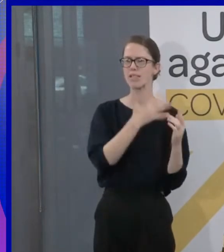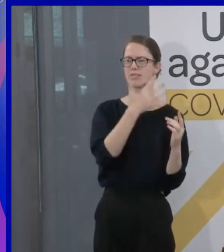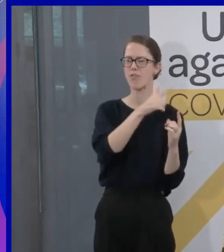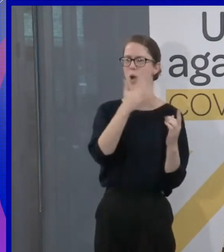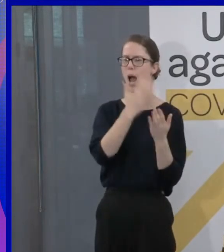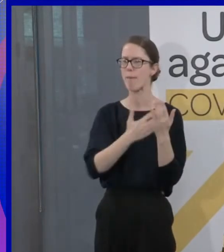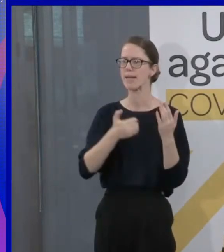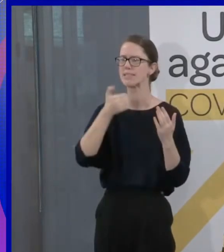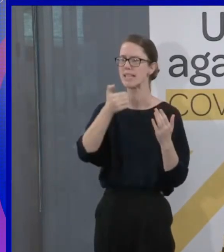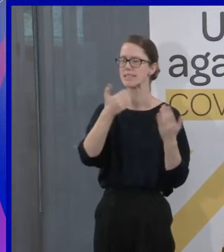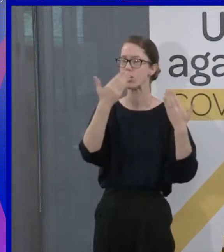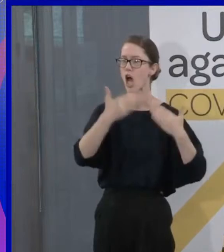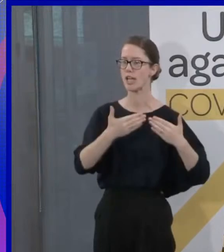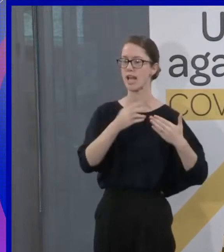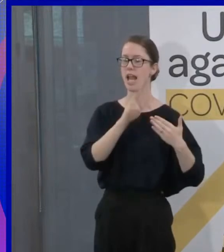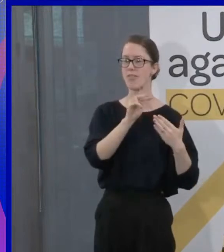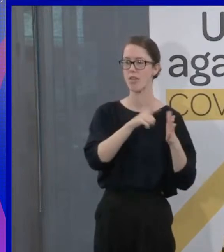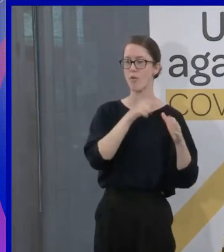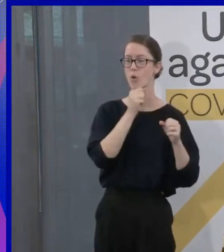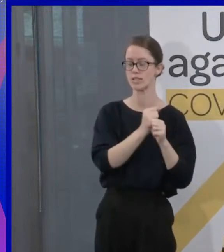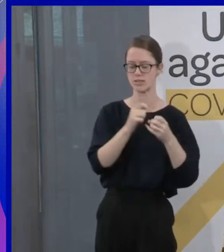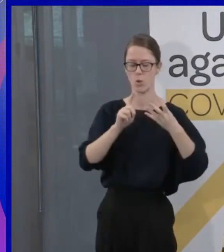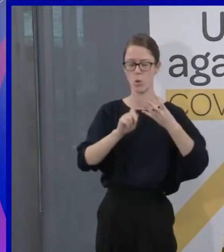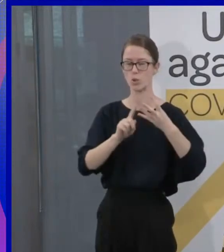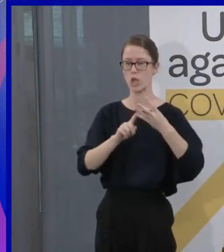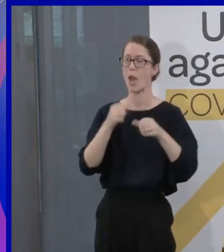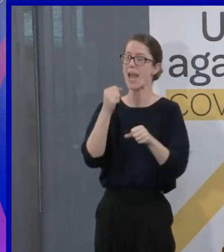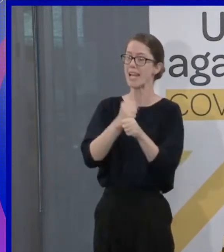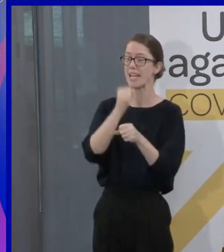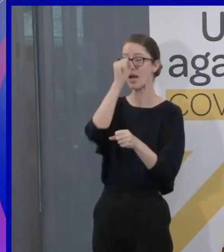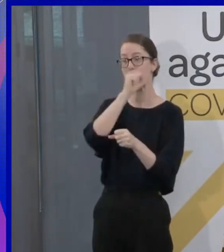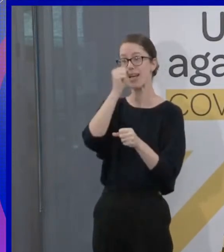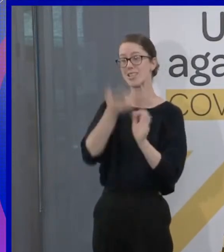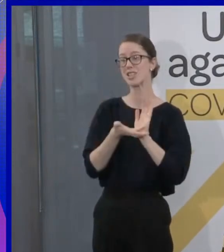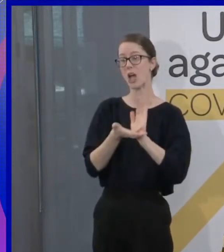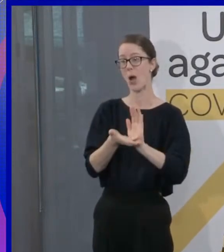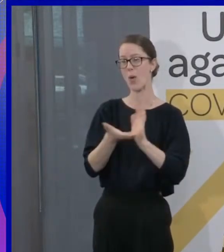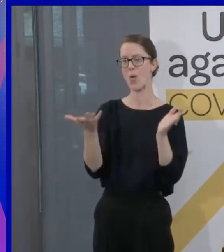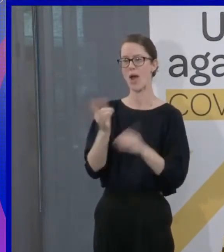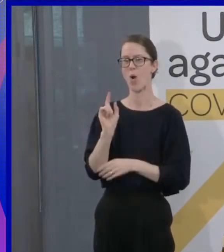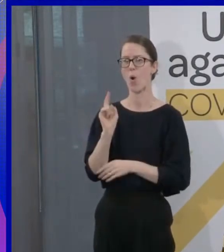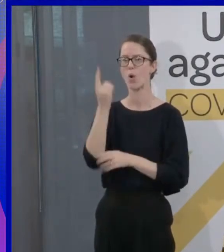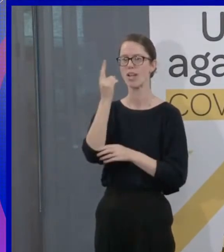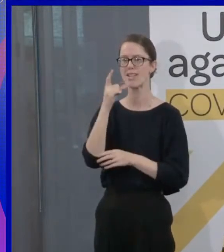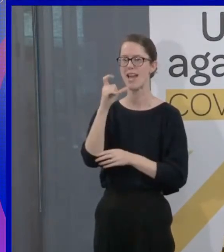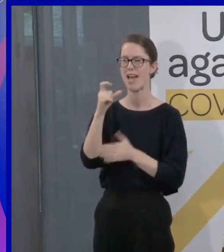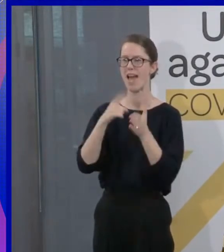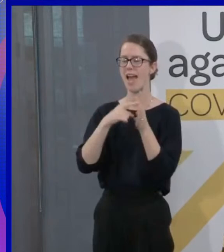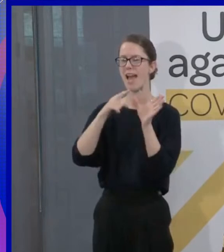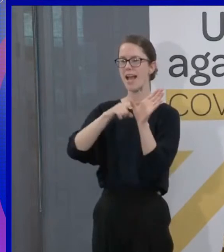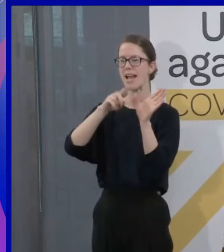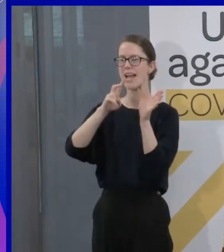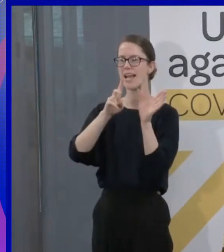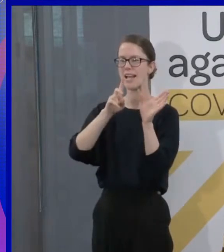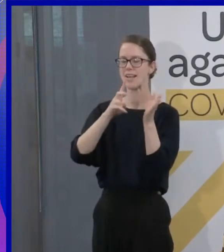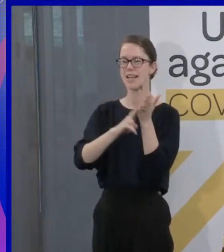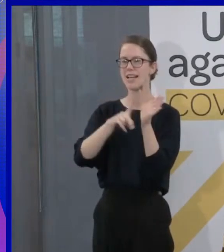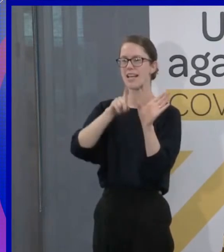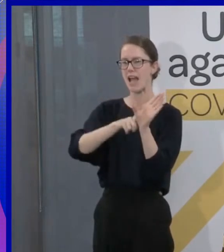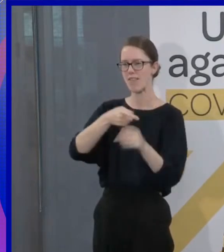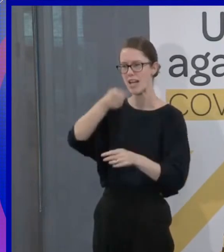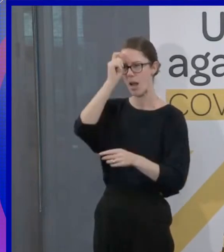p.m. on the 11th of August, and also a guinea pig show at the Auckland Cavvy Club in Hall Road between 10